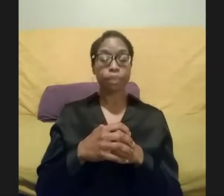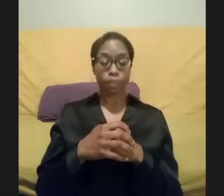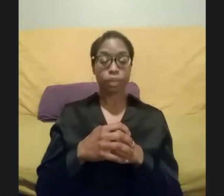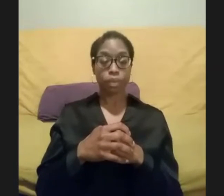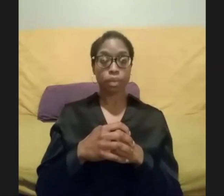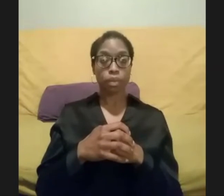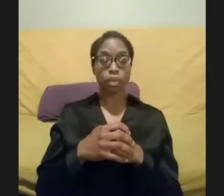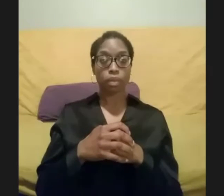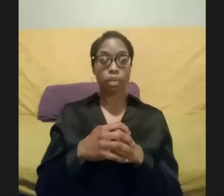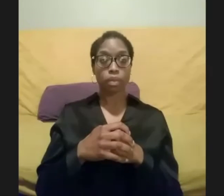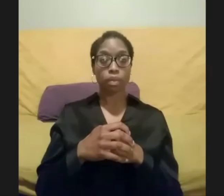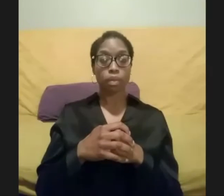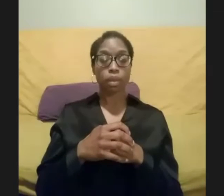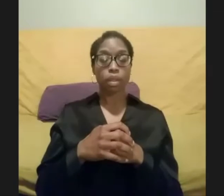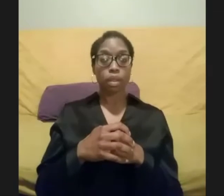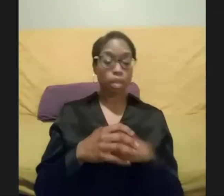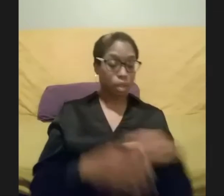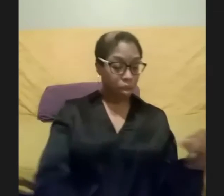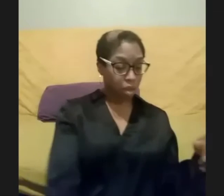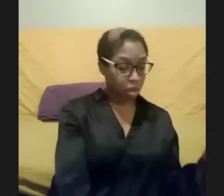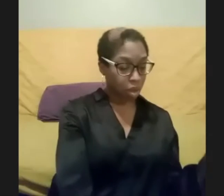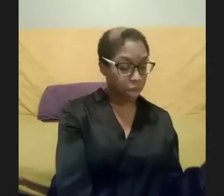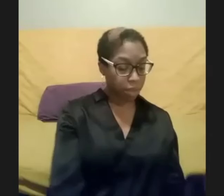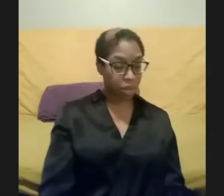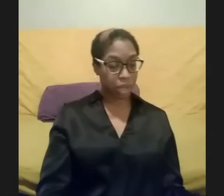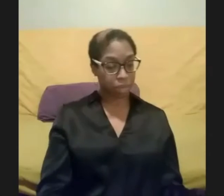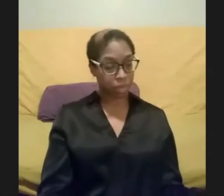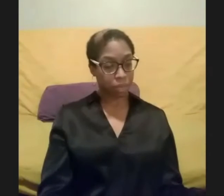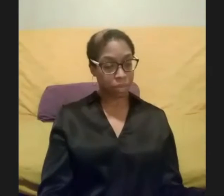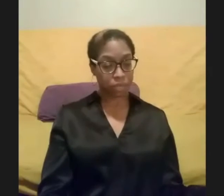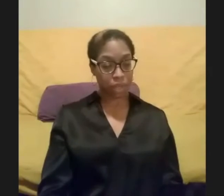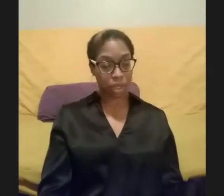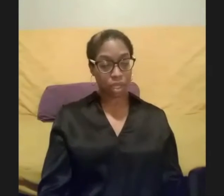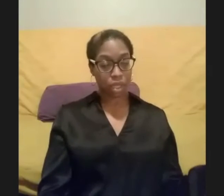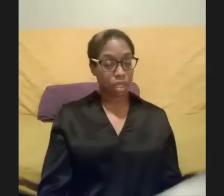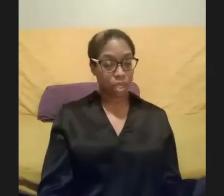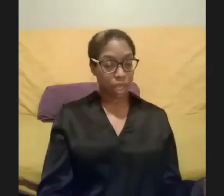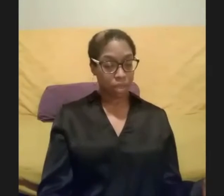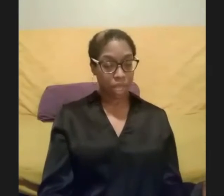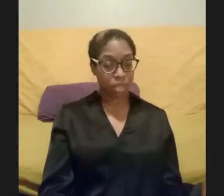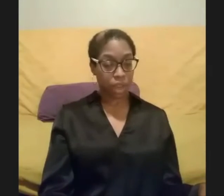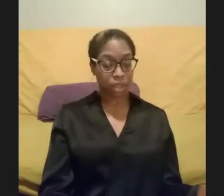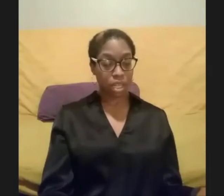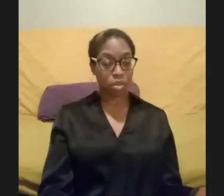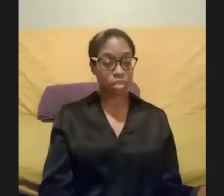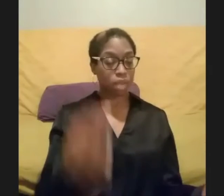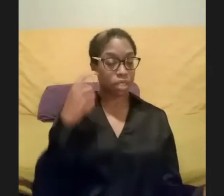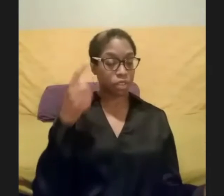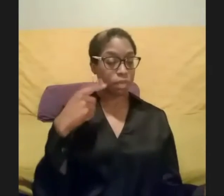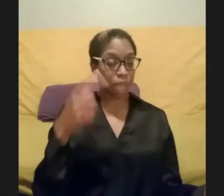heard you list 5, but then only caught 3. So if we could just get a quick summary again of those. Yeah, that's fine, because I know sometimes the feedback might